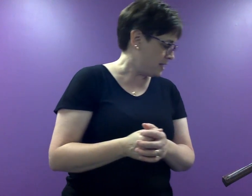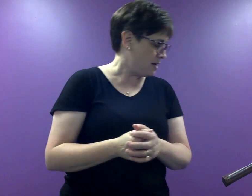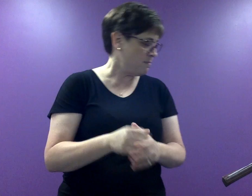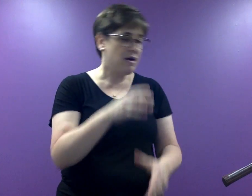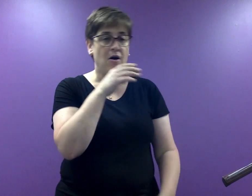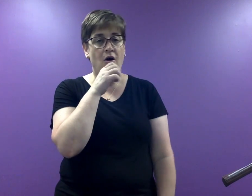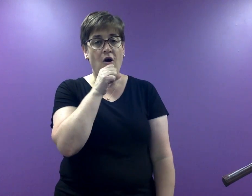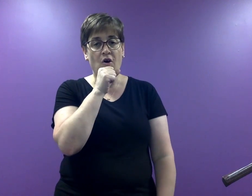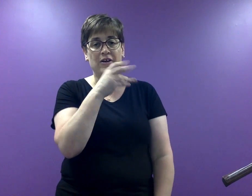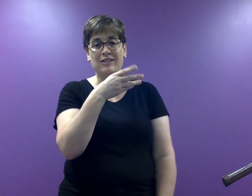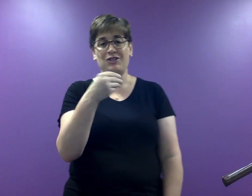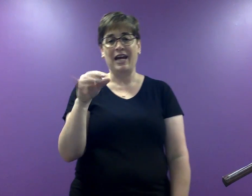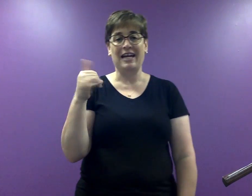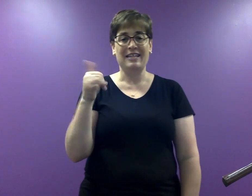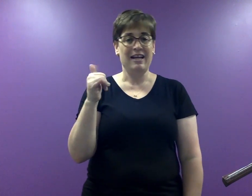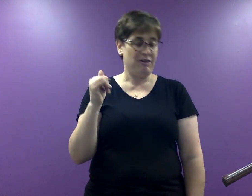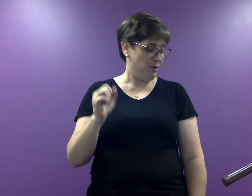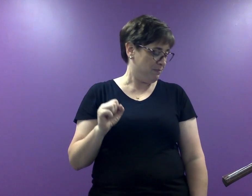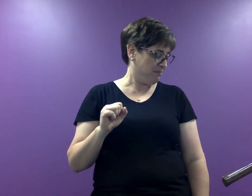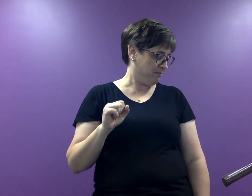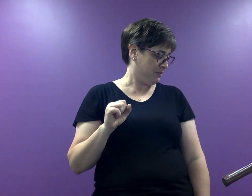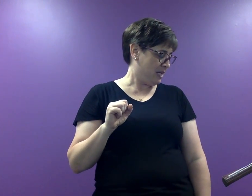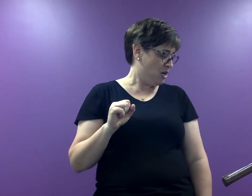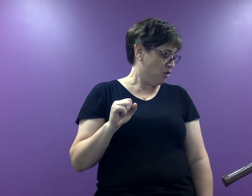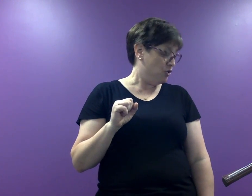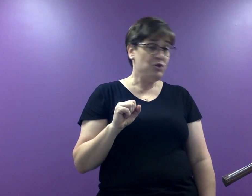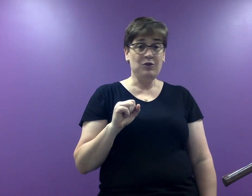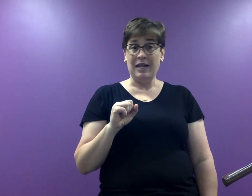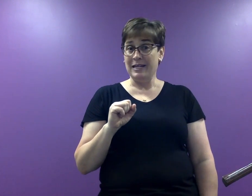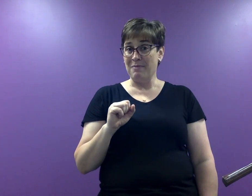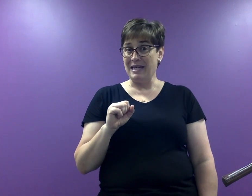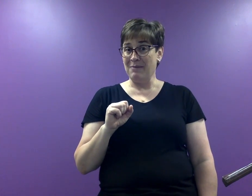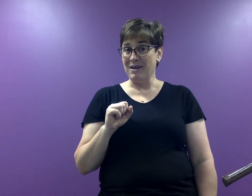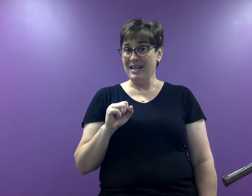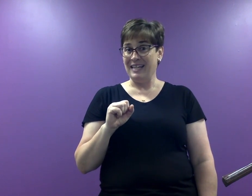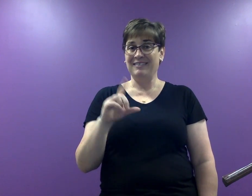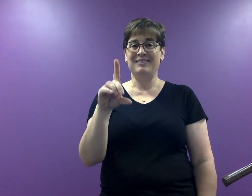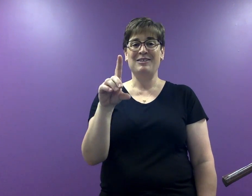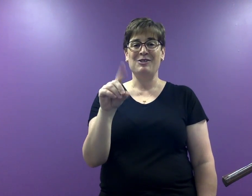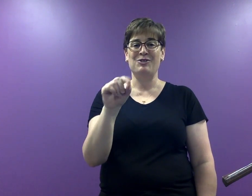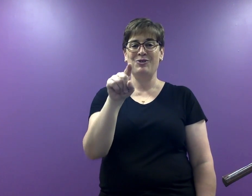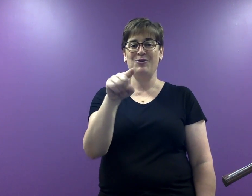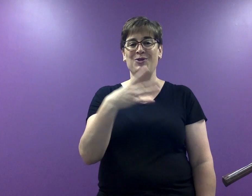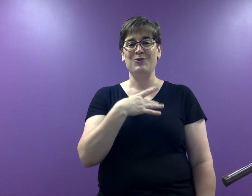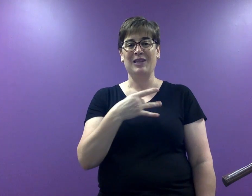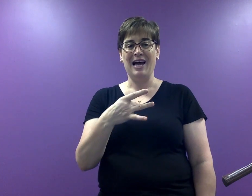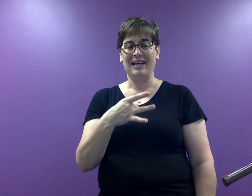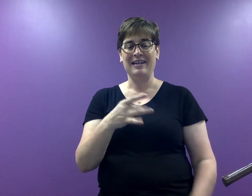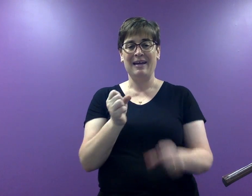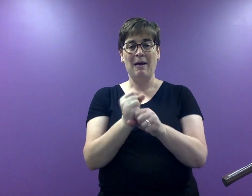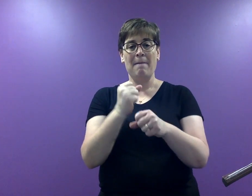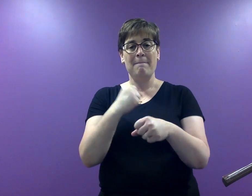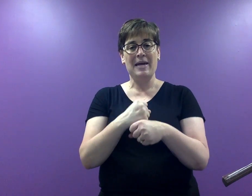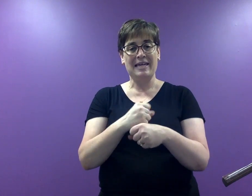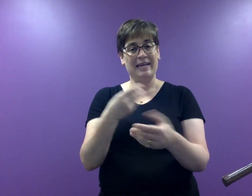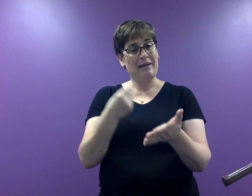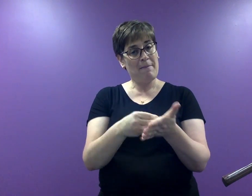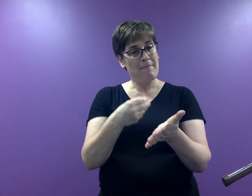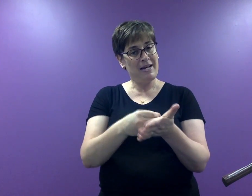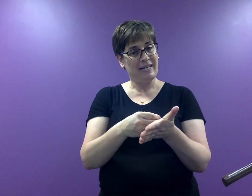Some orange and yellow. Do you like making money? Do you like making